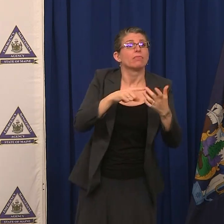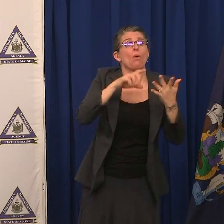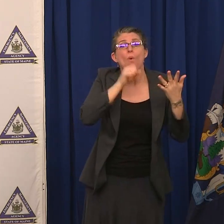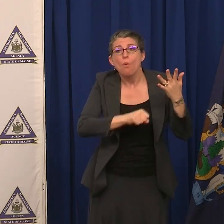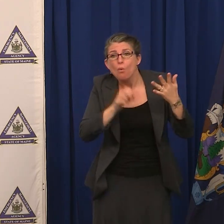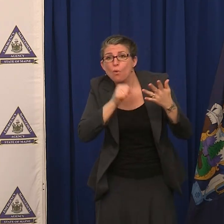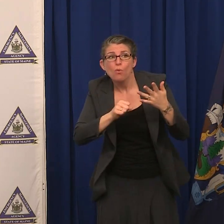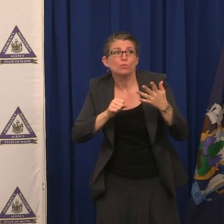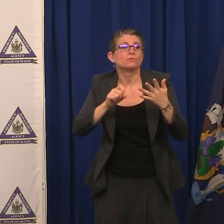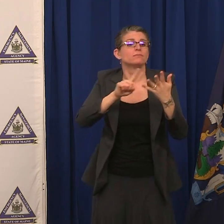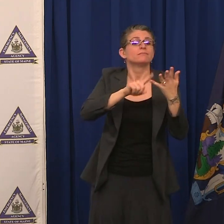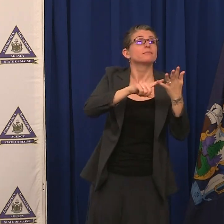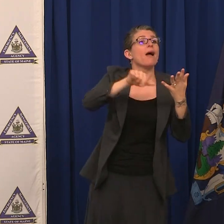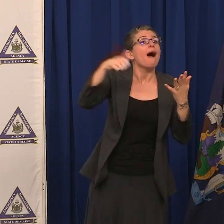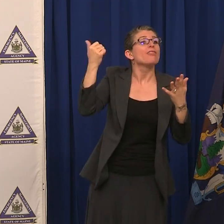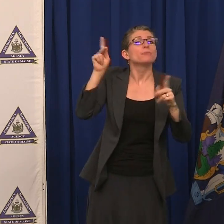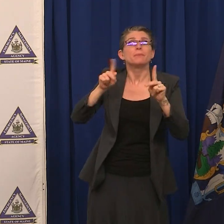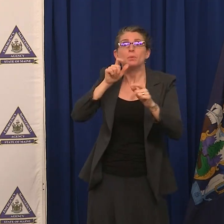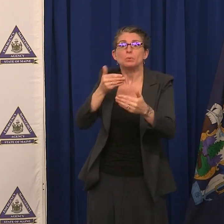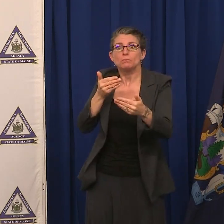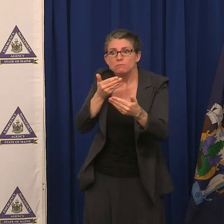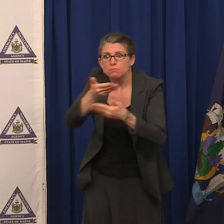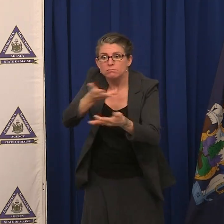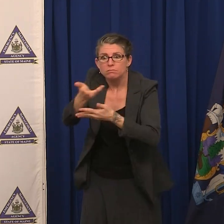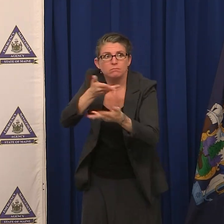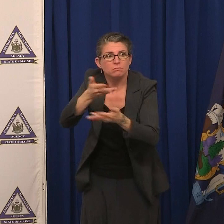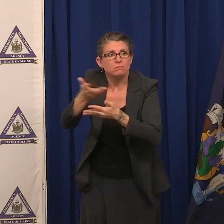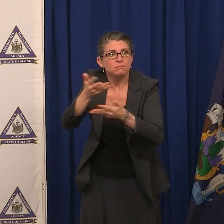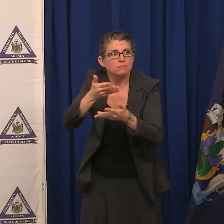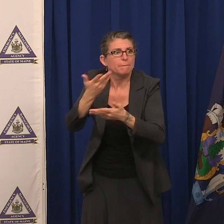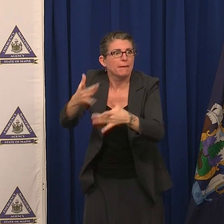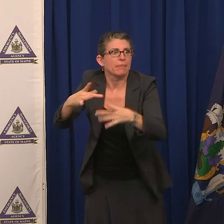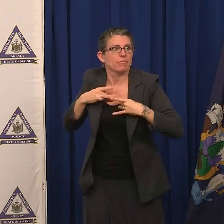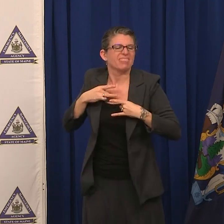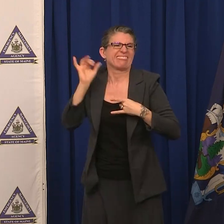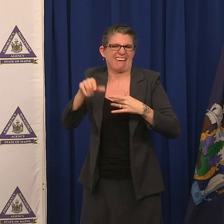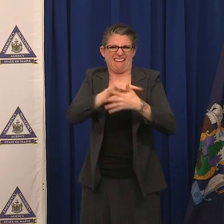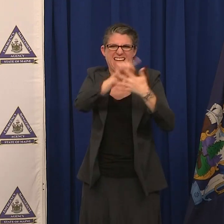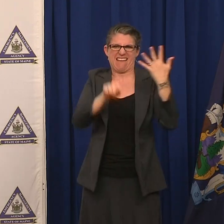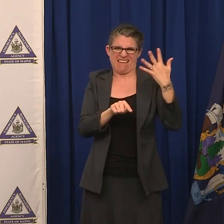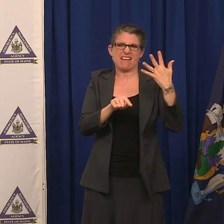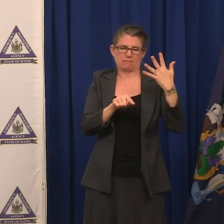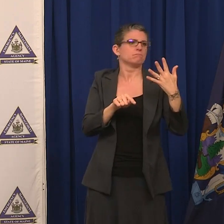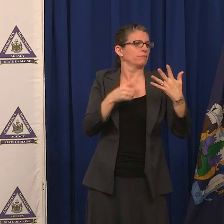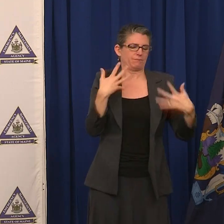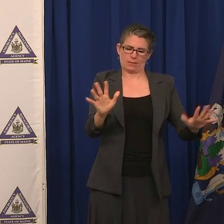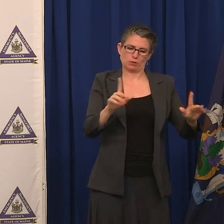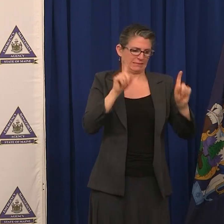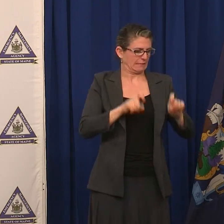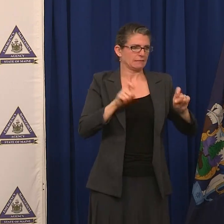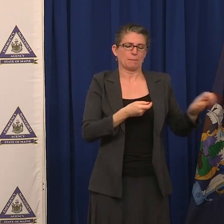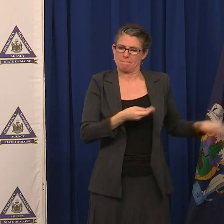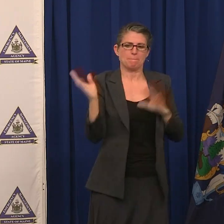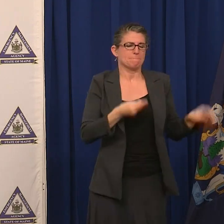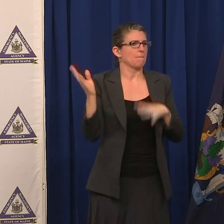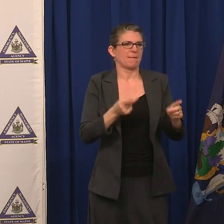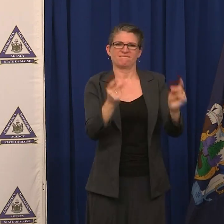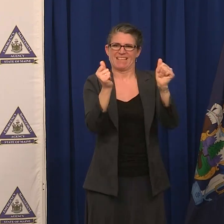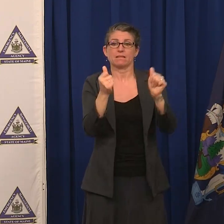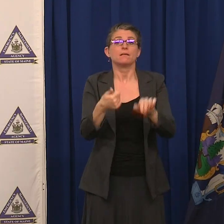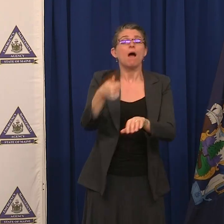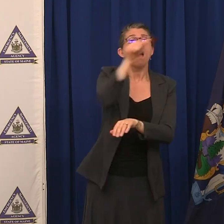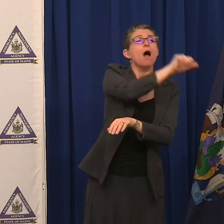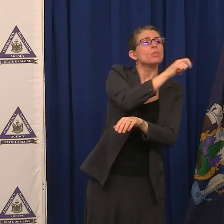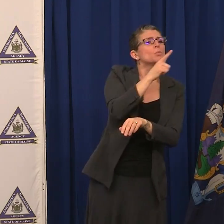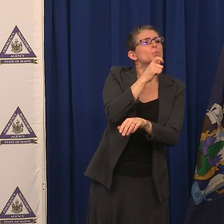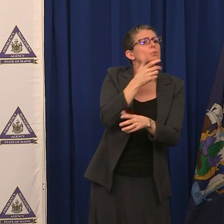with patients, the backlog for those individuals is cleared out. So we are up to speed, and as a result of